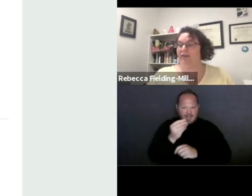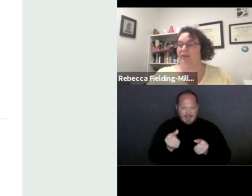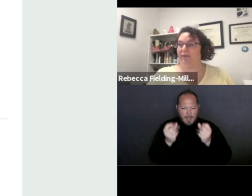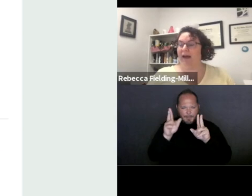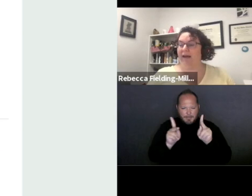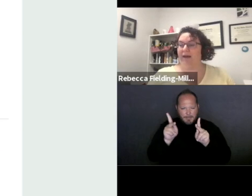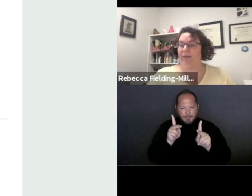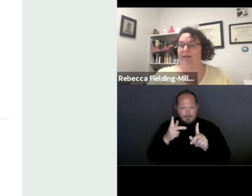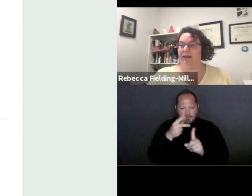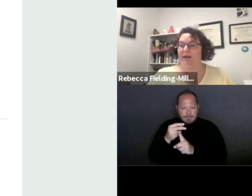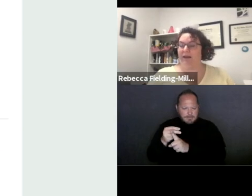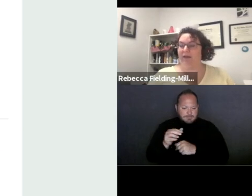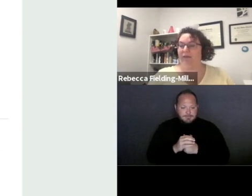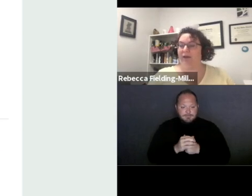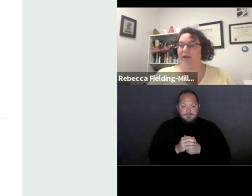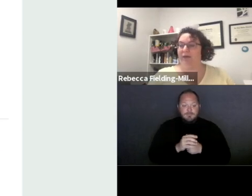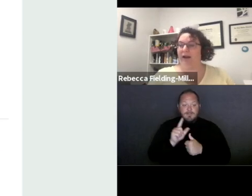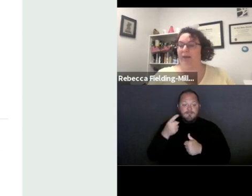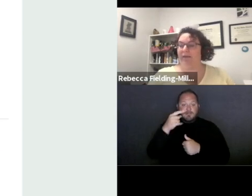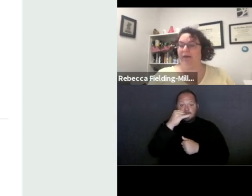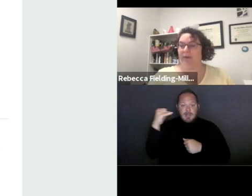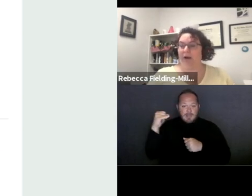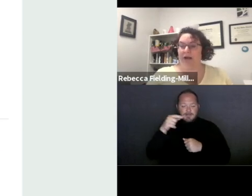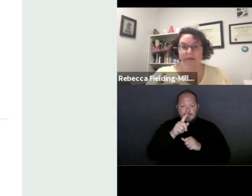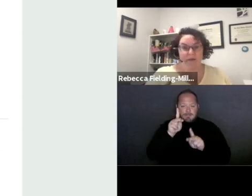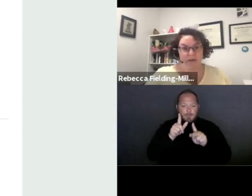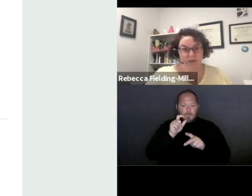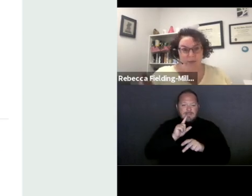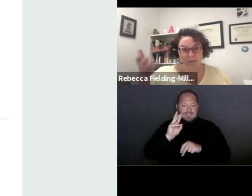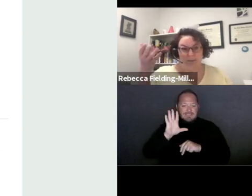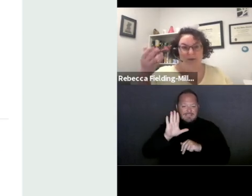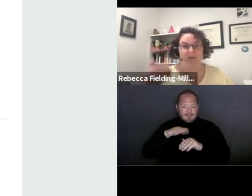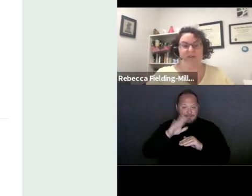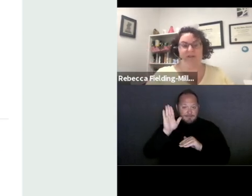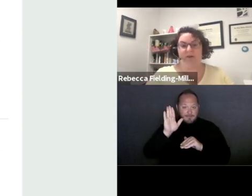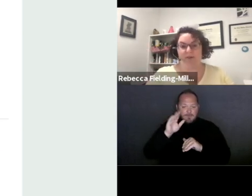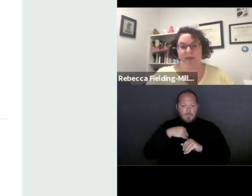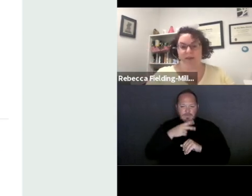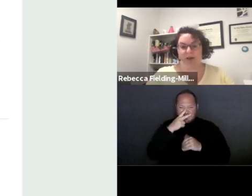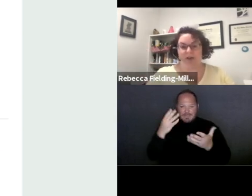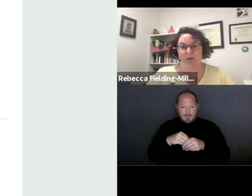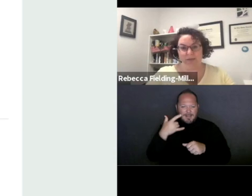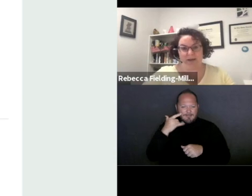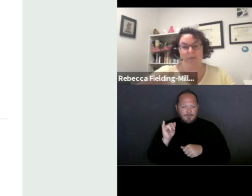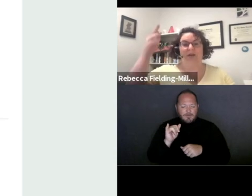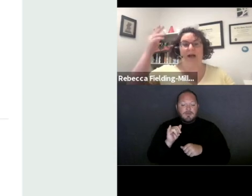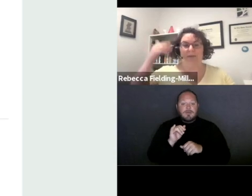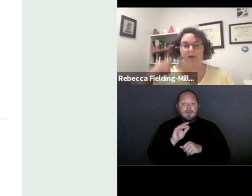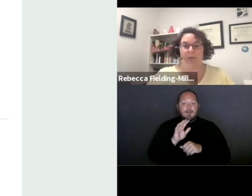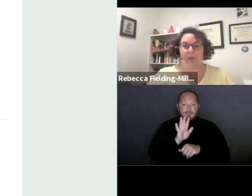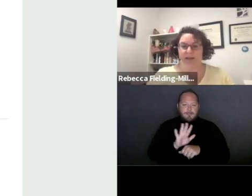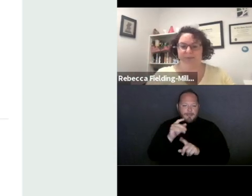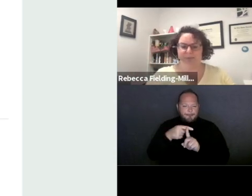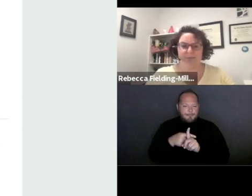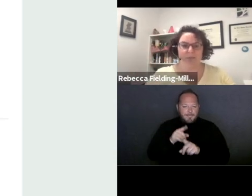above 65, and we see here in California that right about February is when people over 65 became eligible, and that number climbs